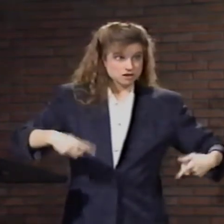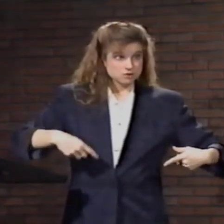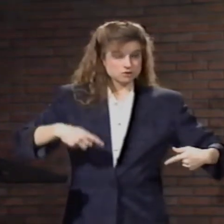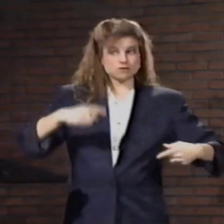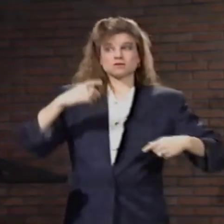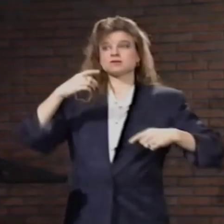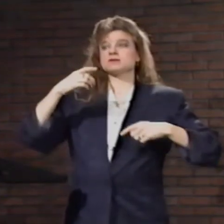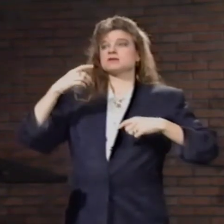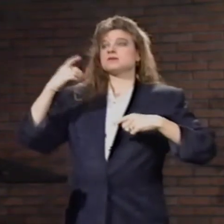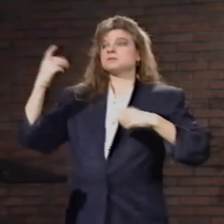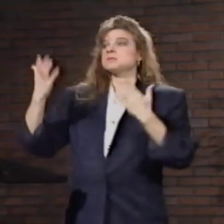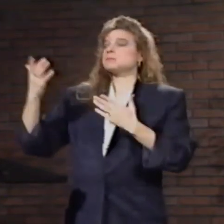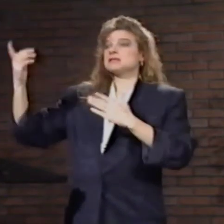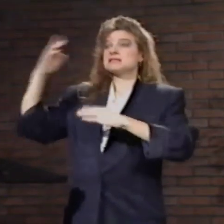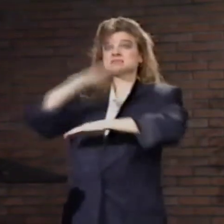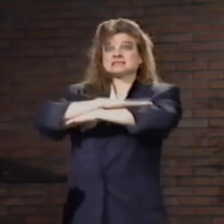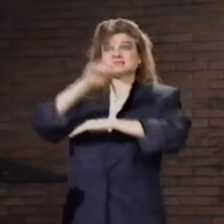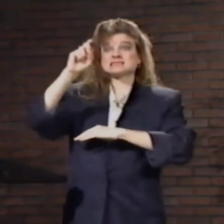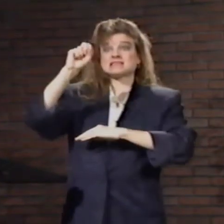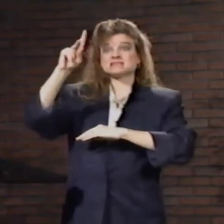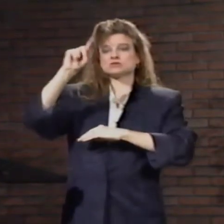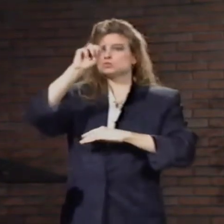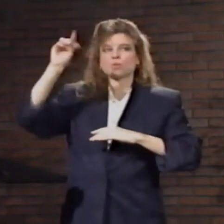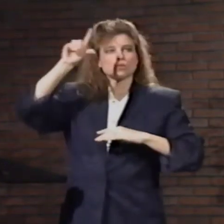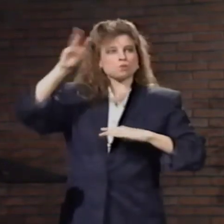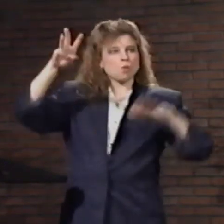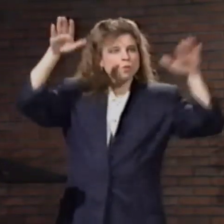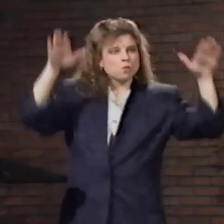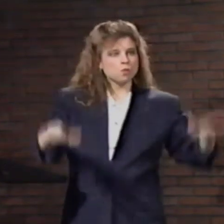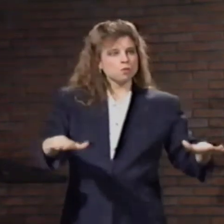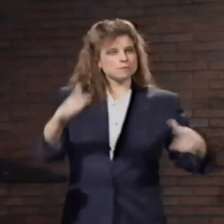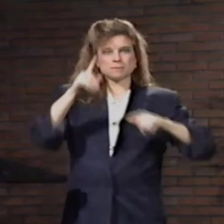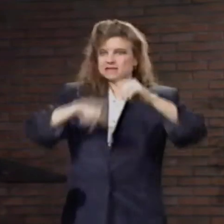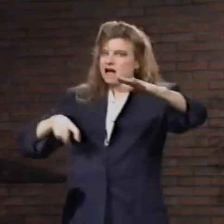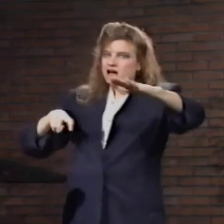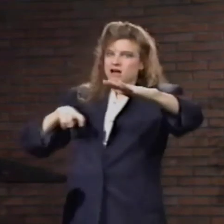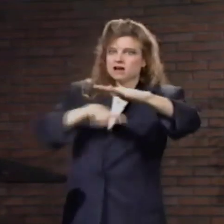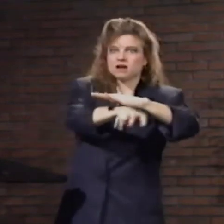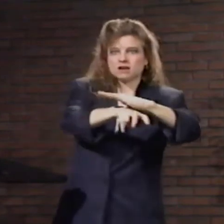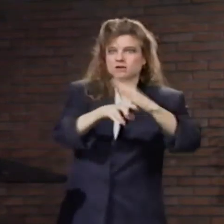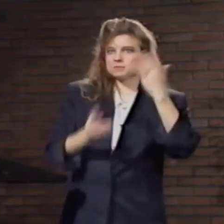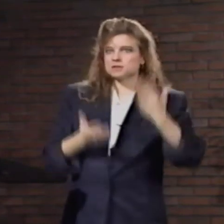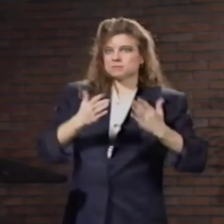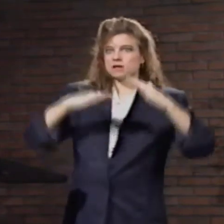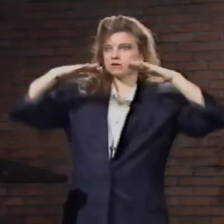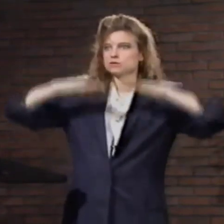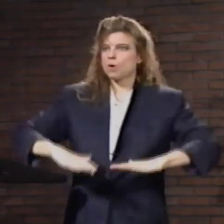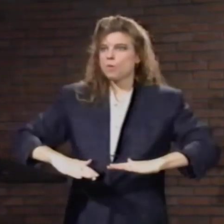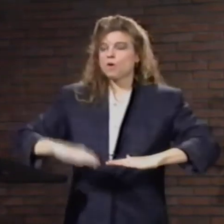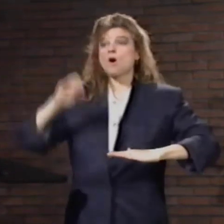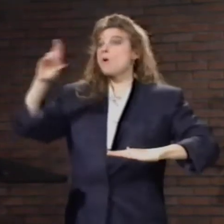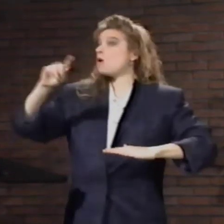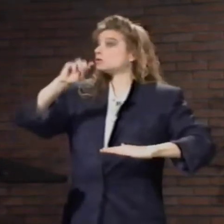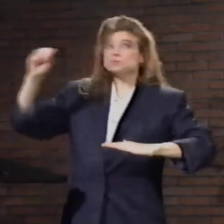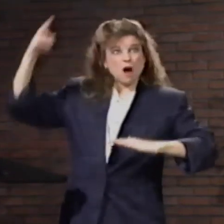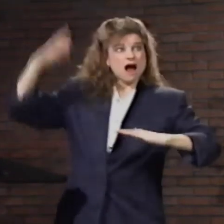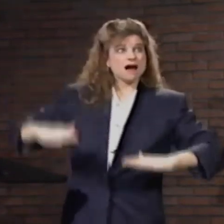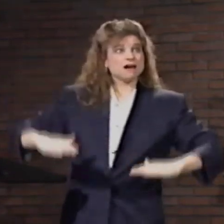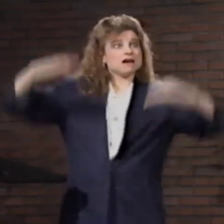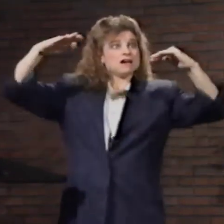So a reasonable accommodation for, let's say, like a wheelchair-bound person could be when the desk is too low for them and they can't get their chair